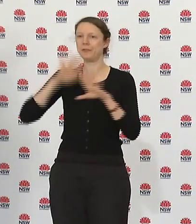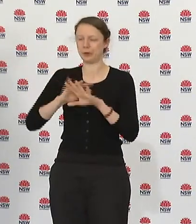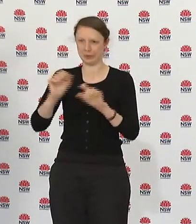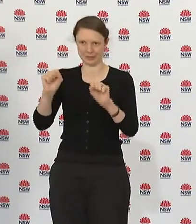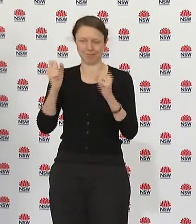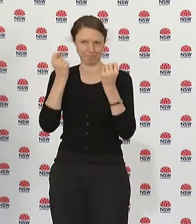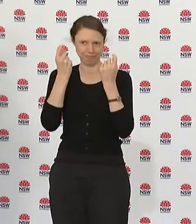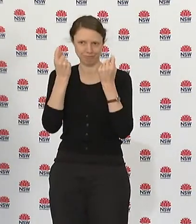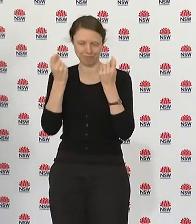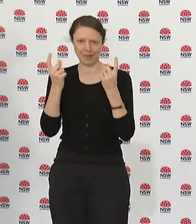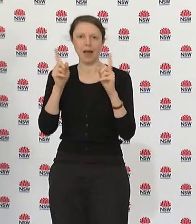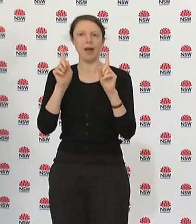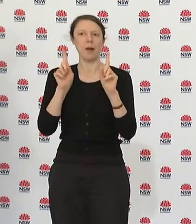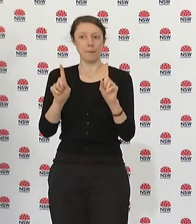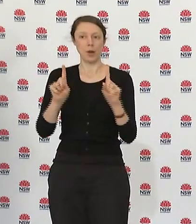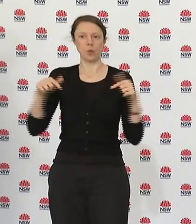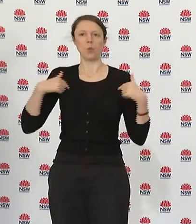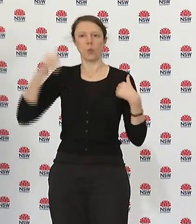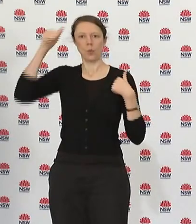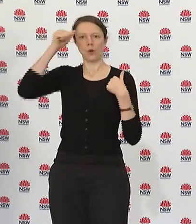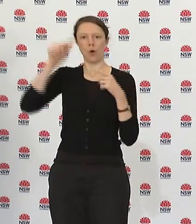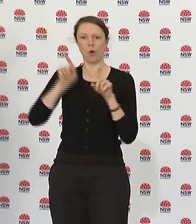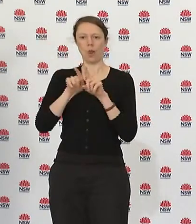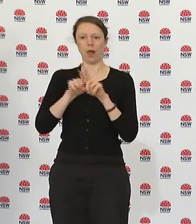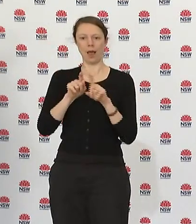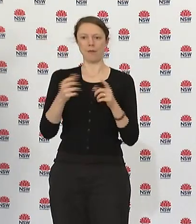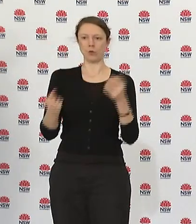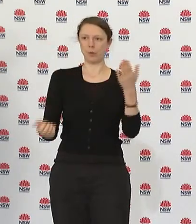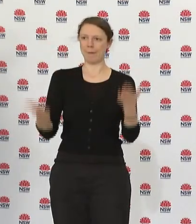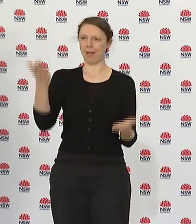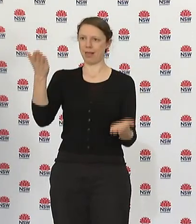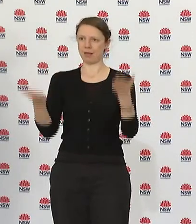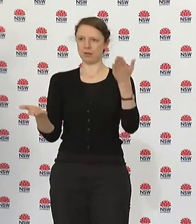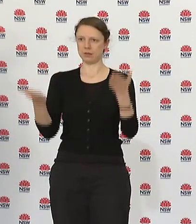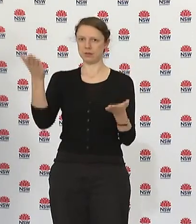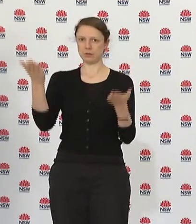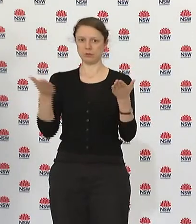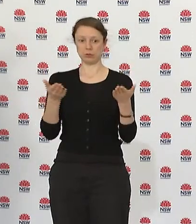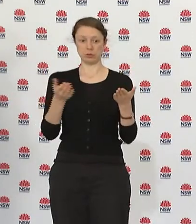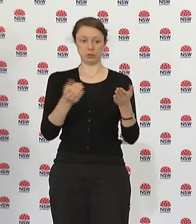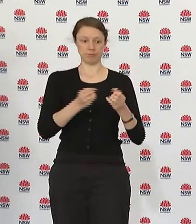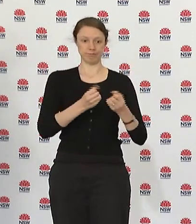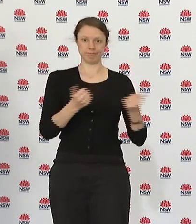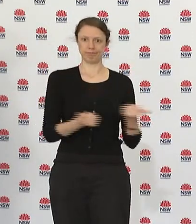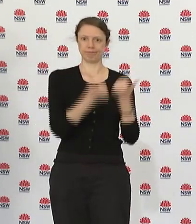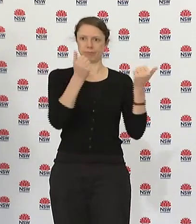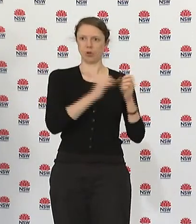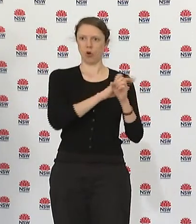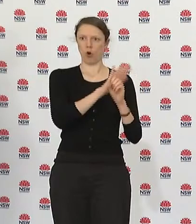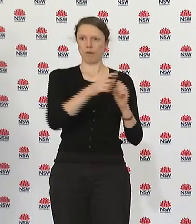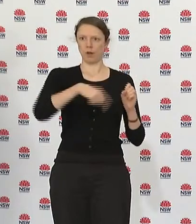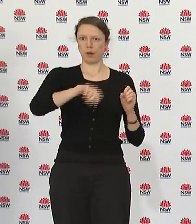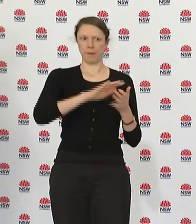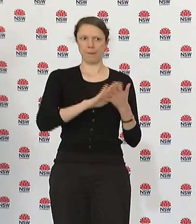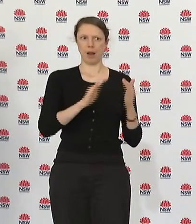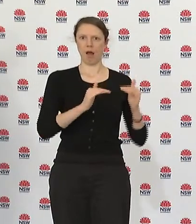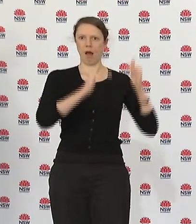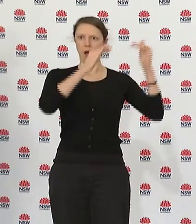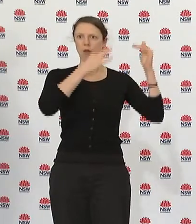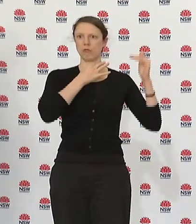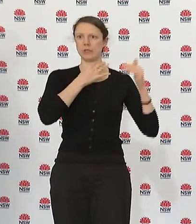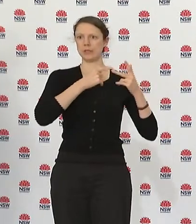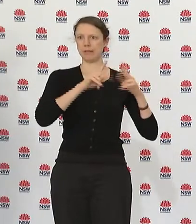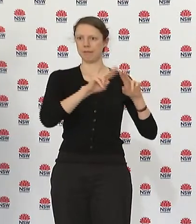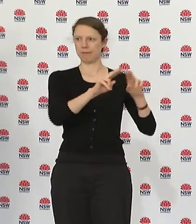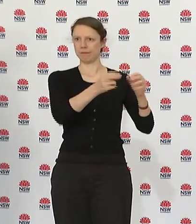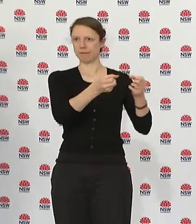is that it's a risk balance issue, and at the moment there's quite substantial risk in Greater Sydney, and particularly in